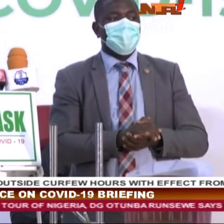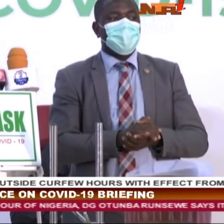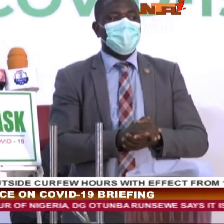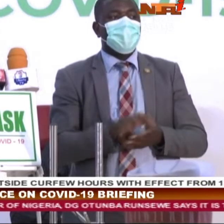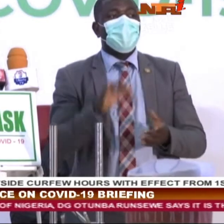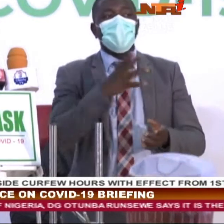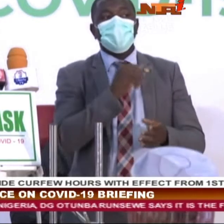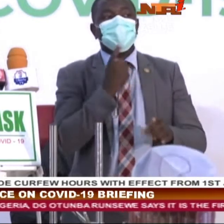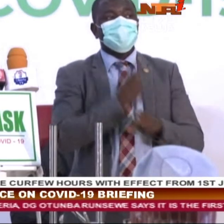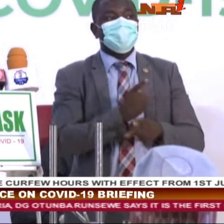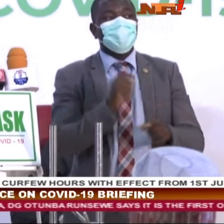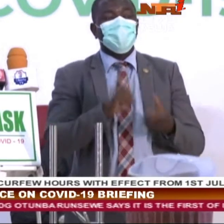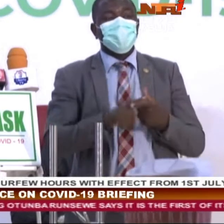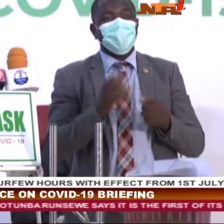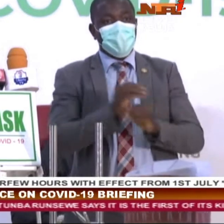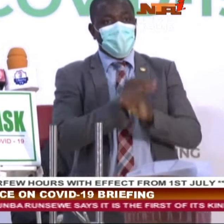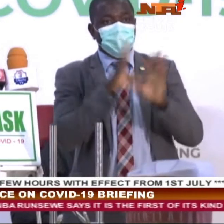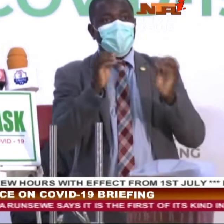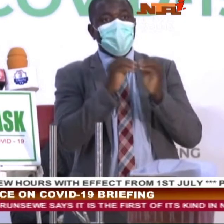to clarify,